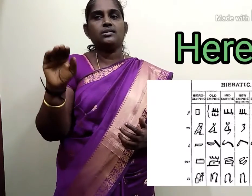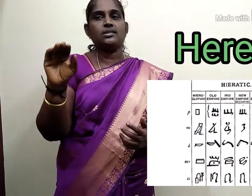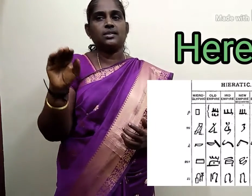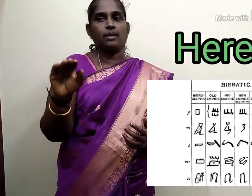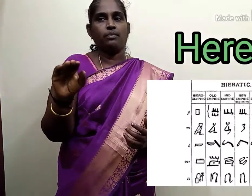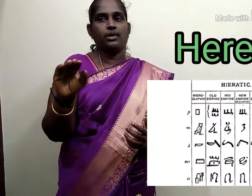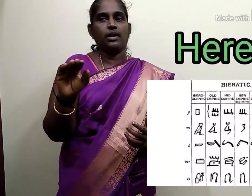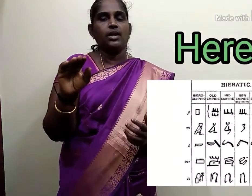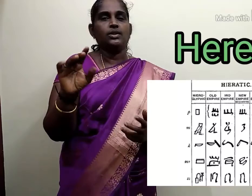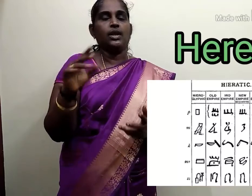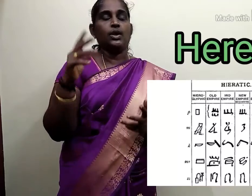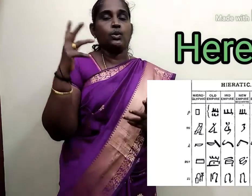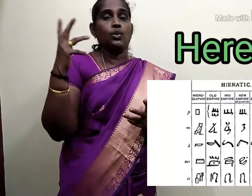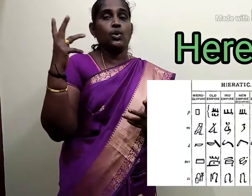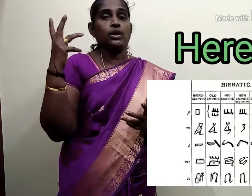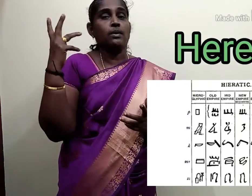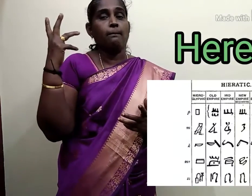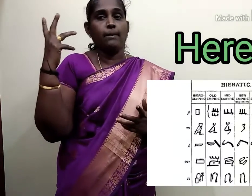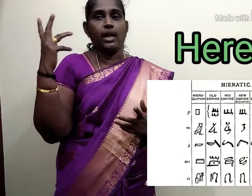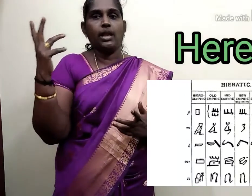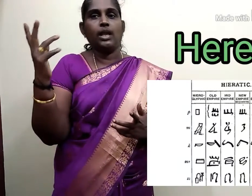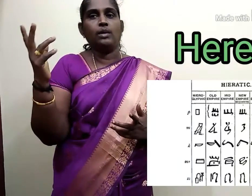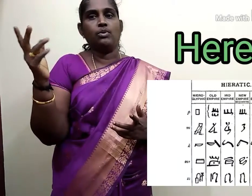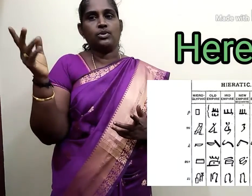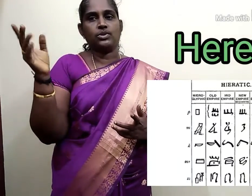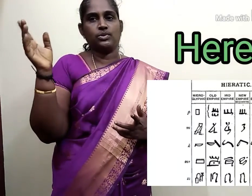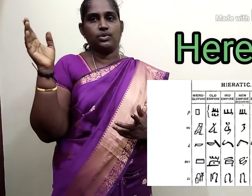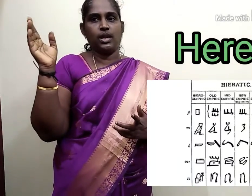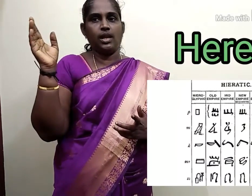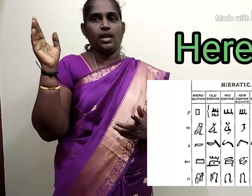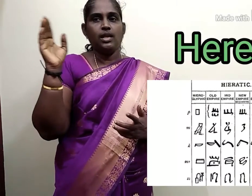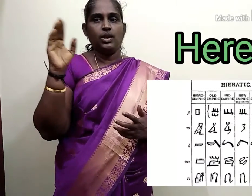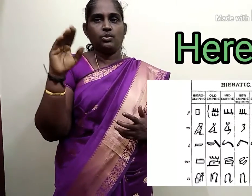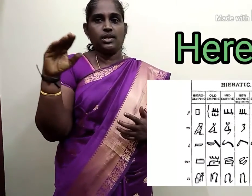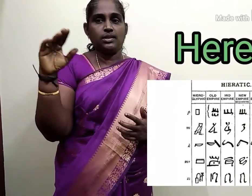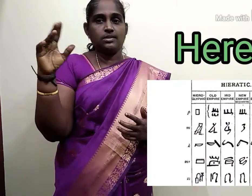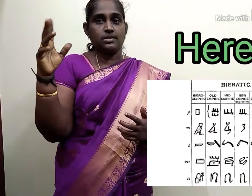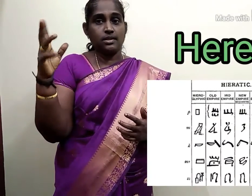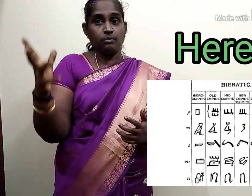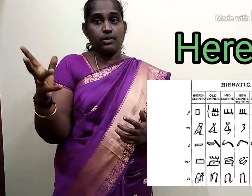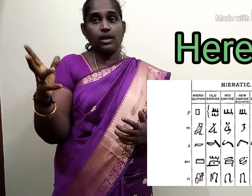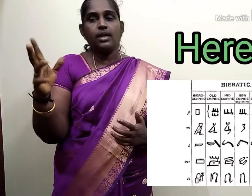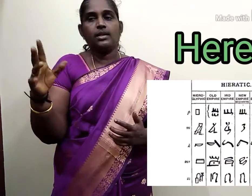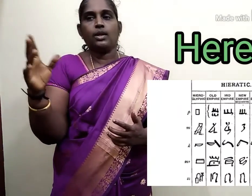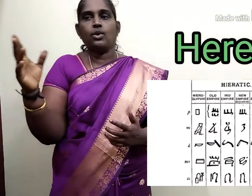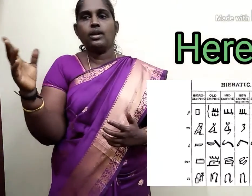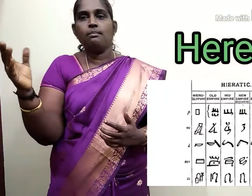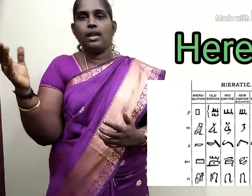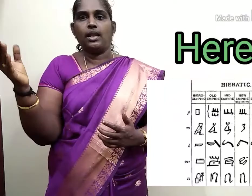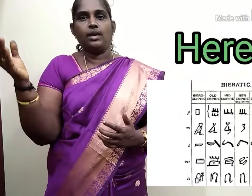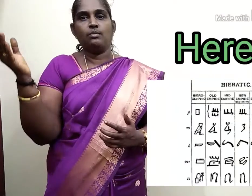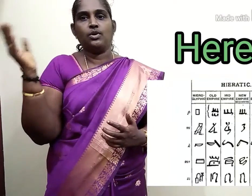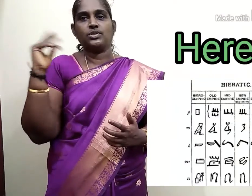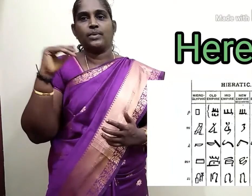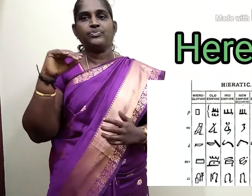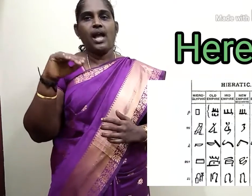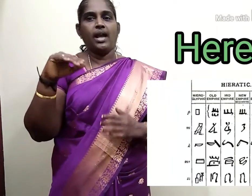this script, they wrote many books. Okay, using this script, they wrote many books.